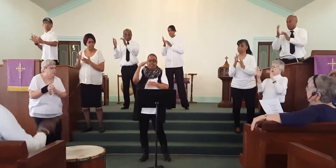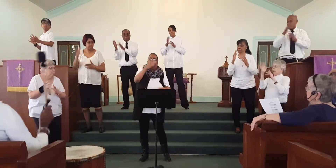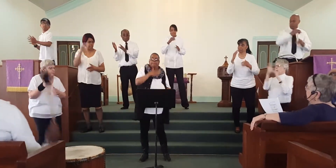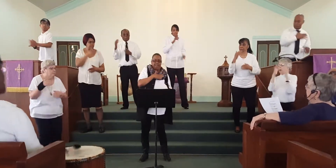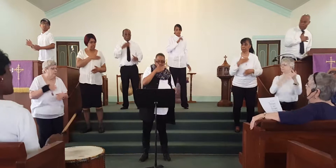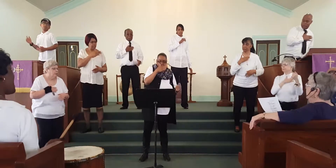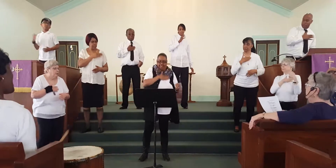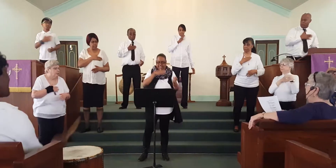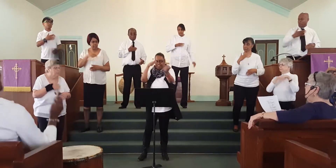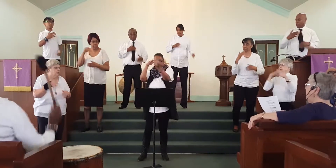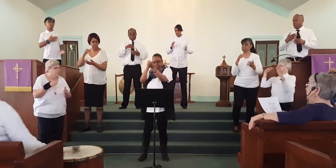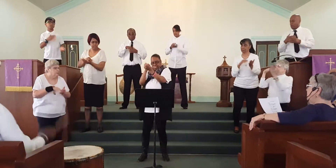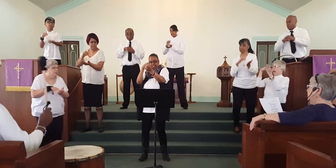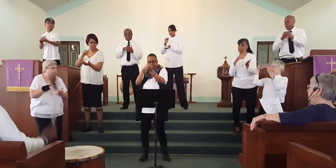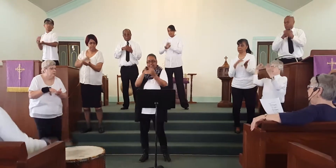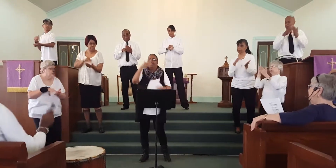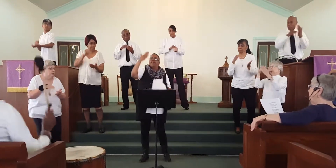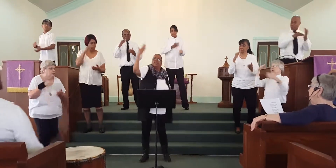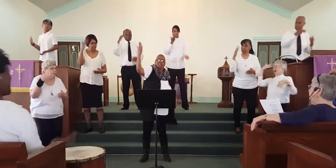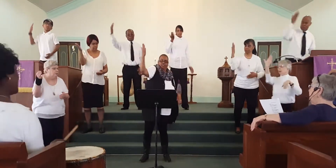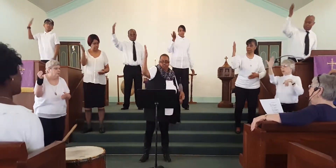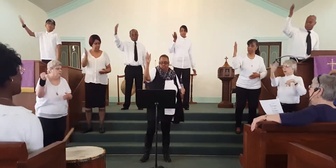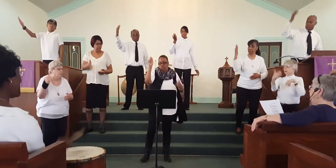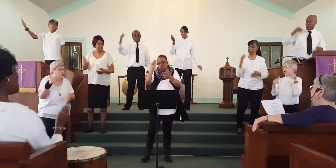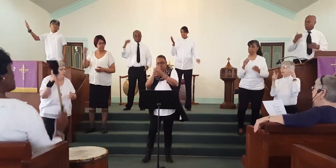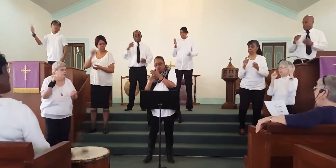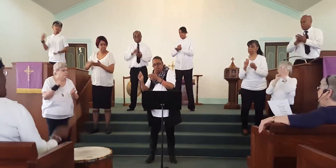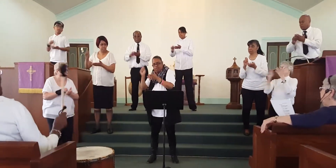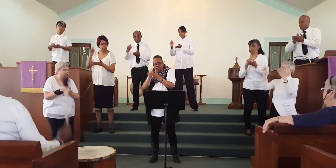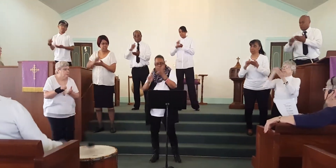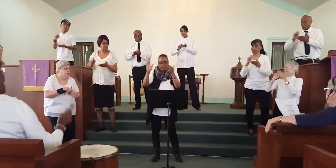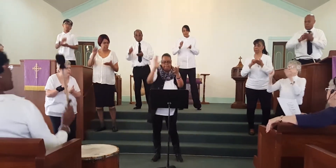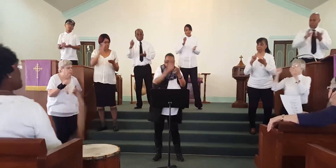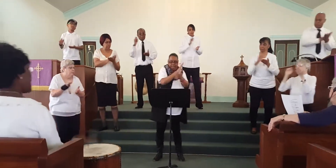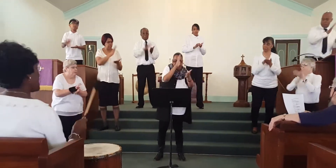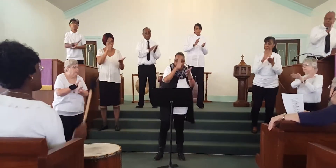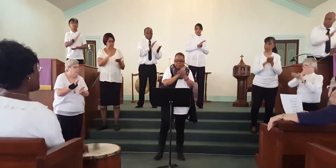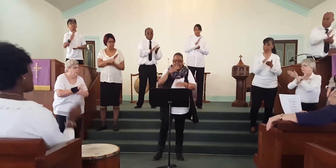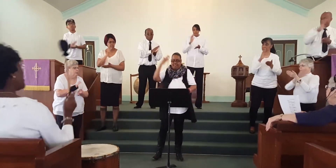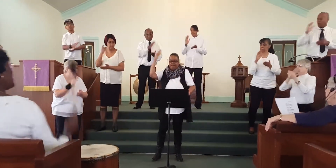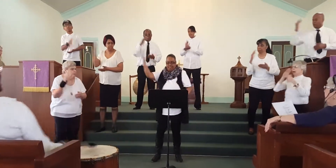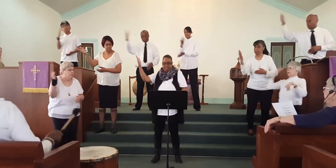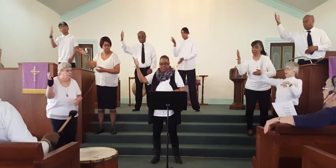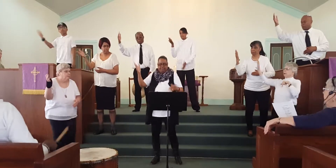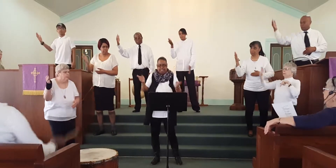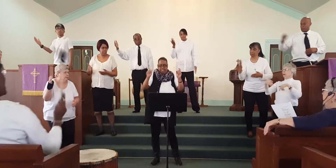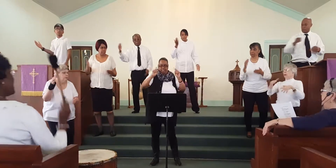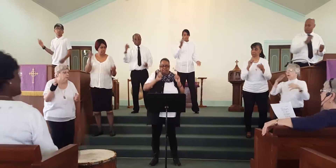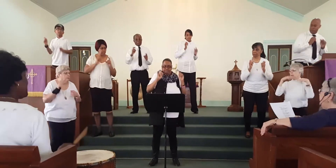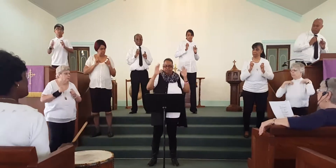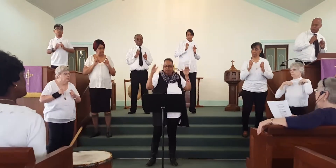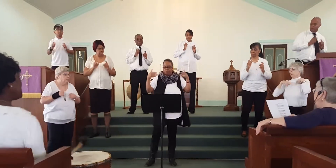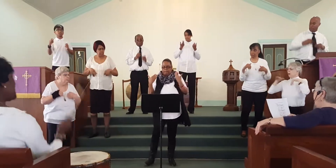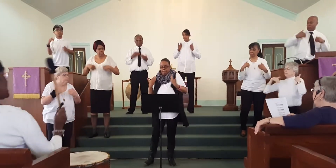Jesus is my doctor. He writes a prescription. He gives